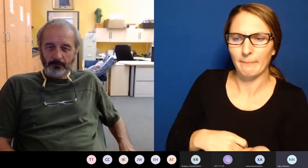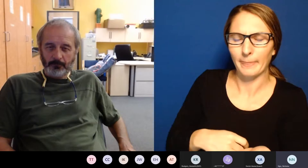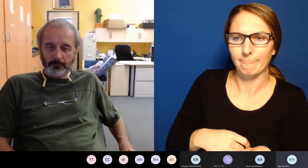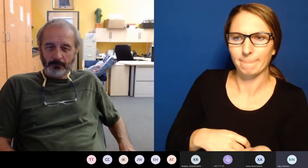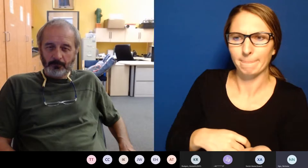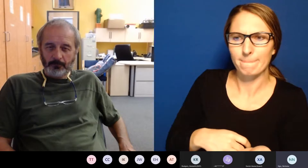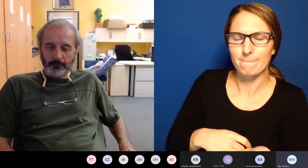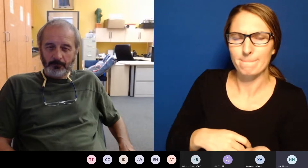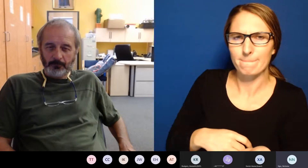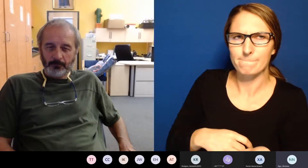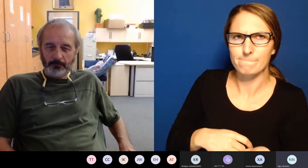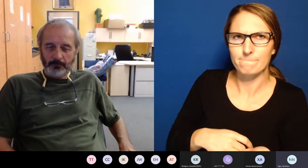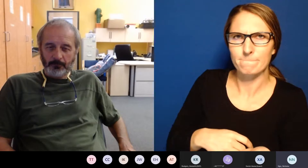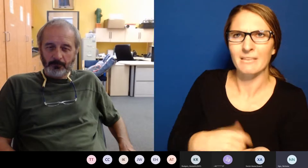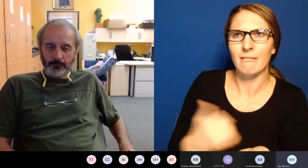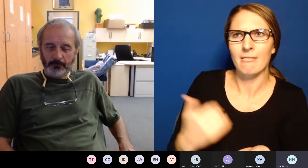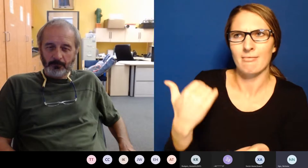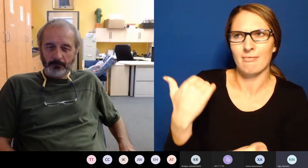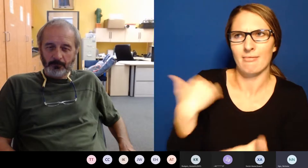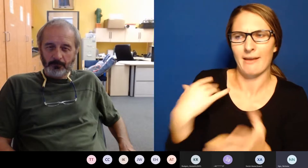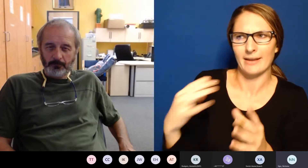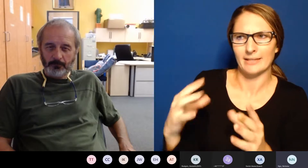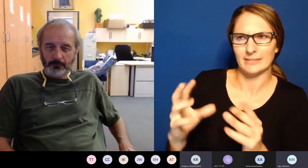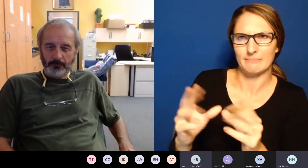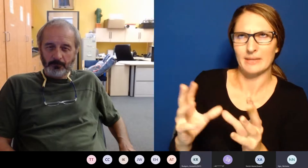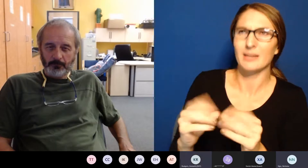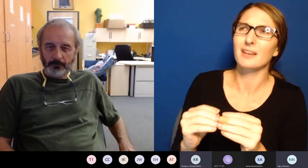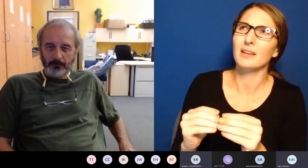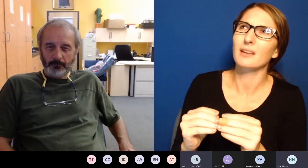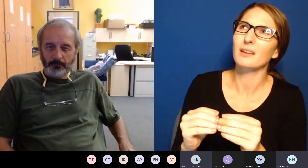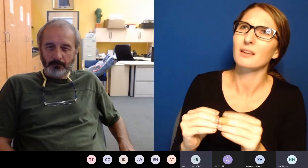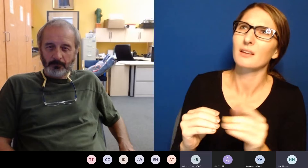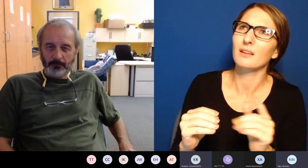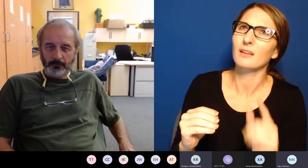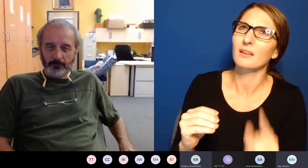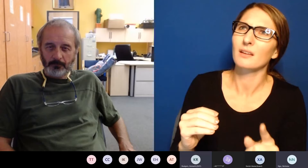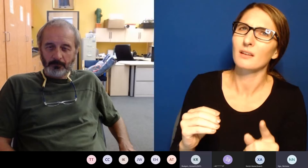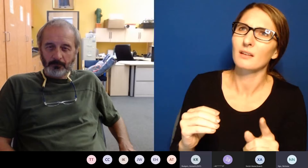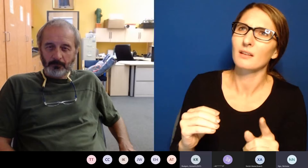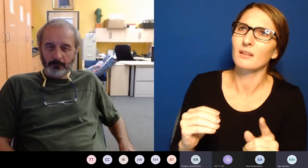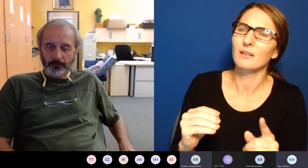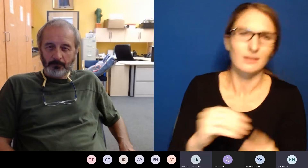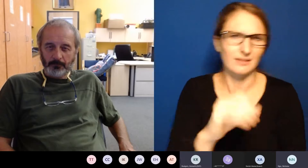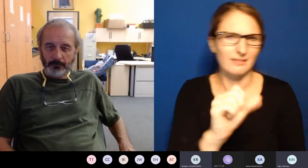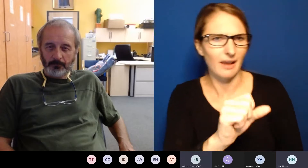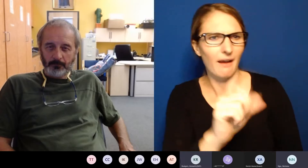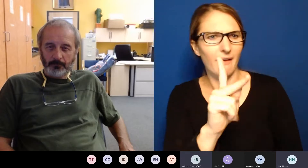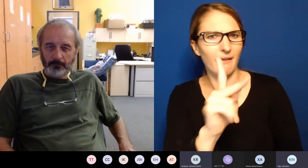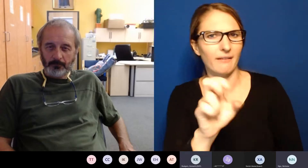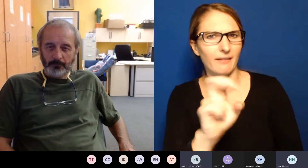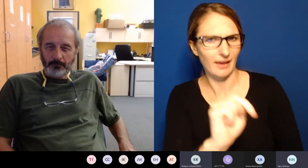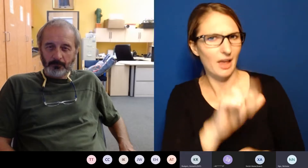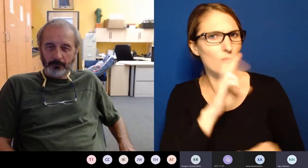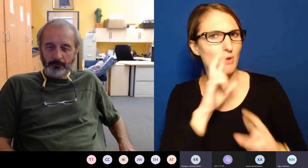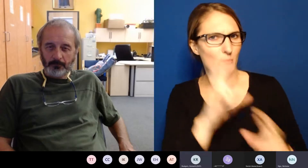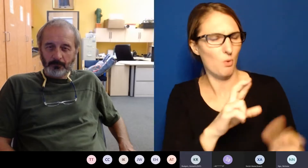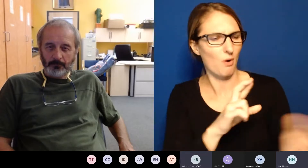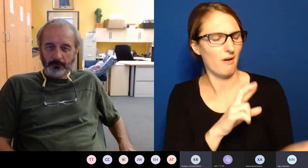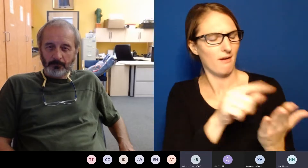Let's see. Last time we had Met Council. Met Council. Yeah, it was after Guthrie's report. Then it says something